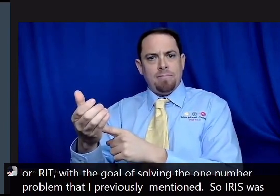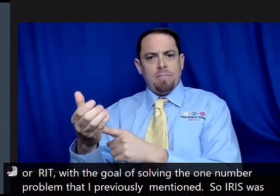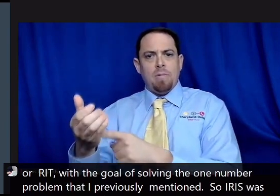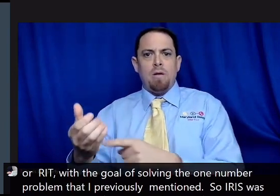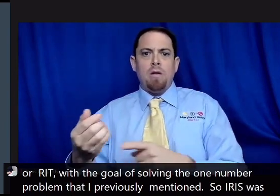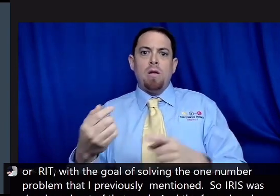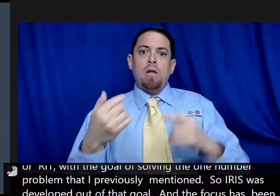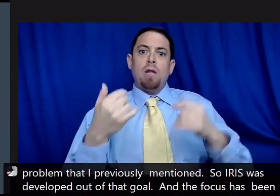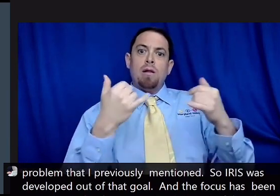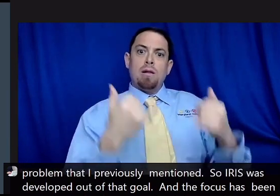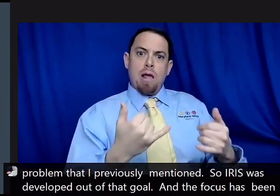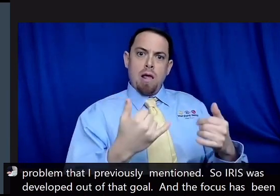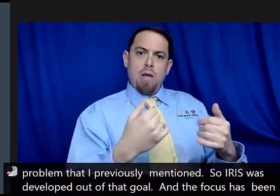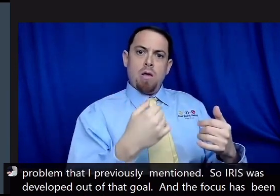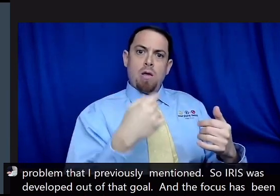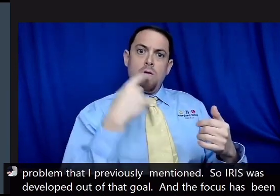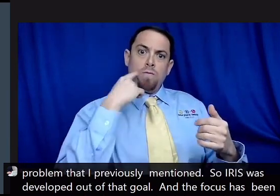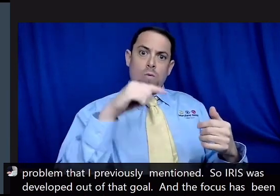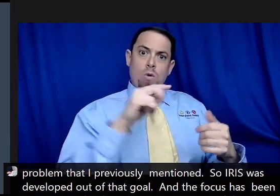system.